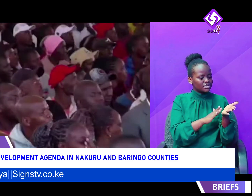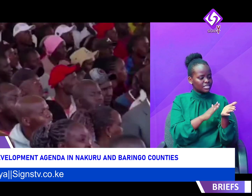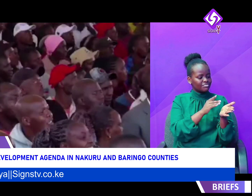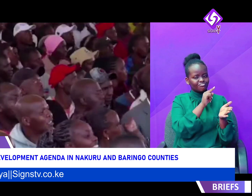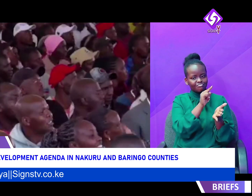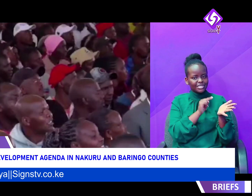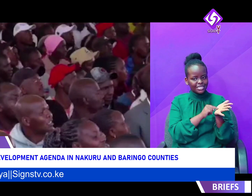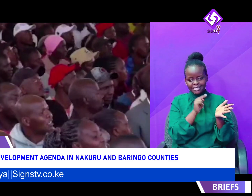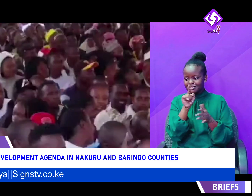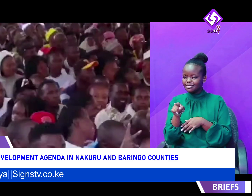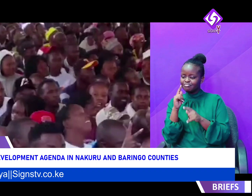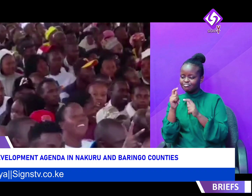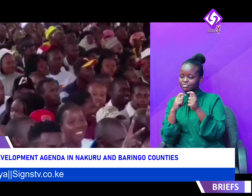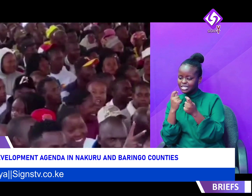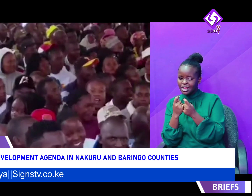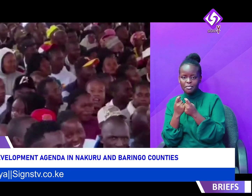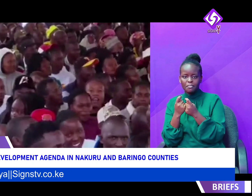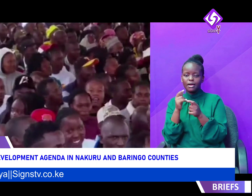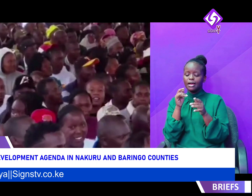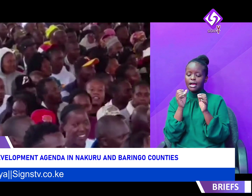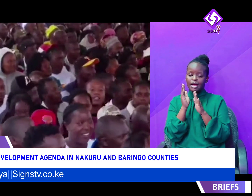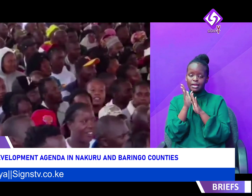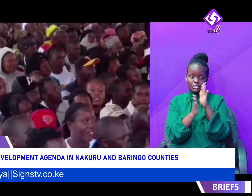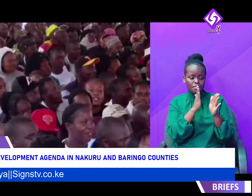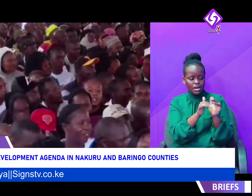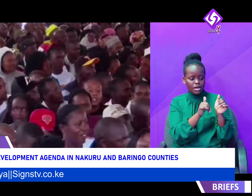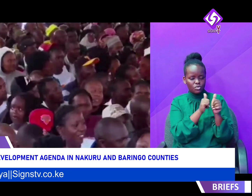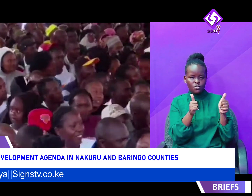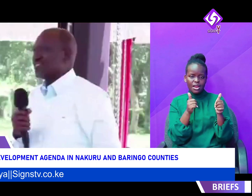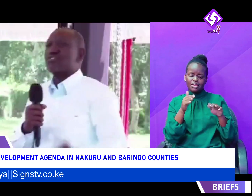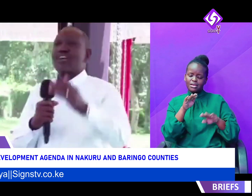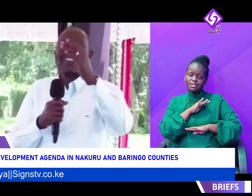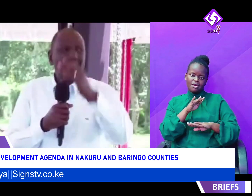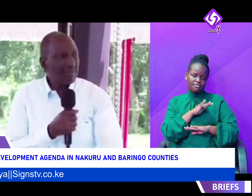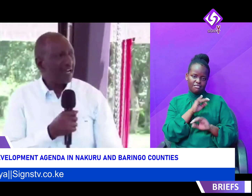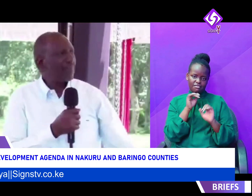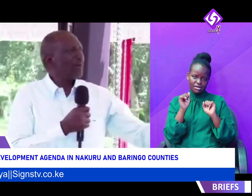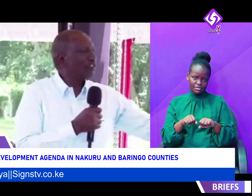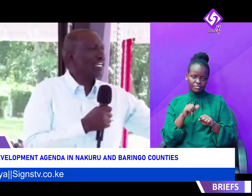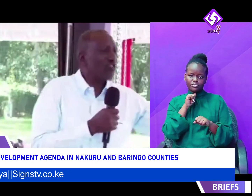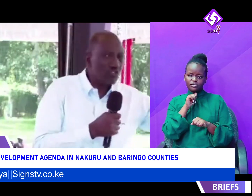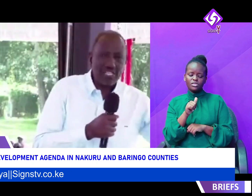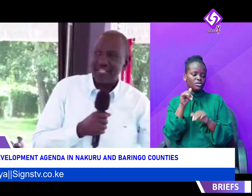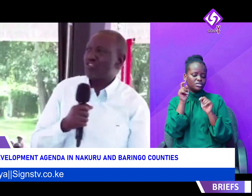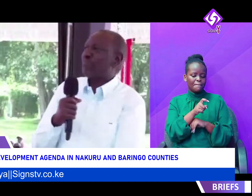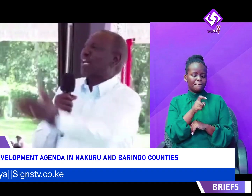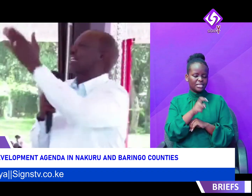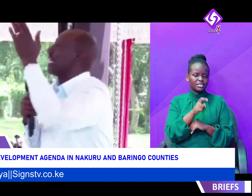kabila ile, na tukipanga haya mambo yote itatutosha. Sio lazima kabila moja ikoze ndio kabila ingine